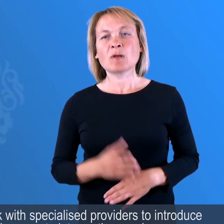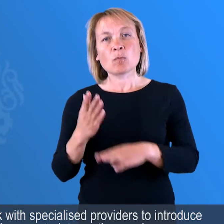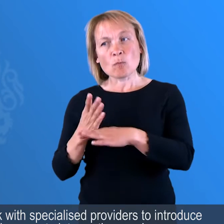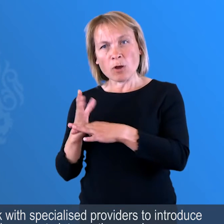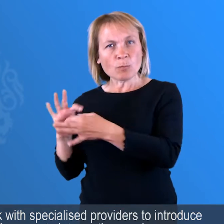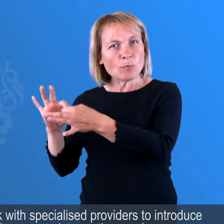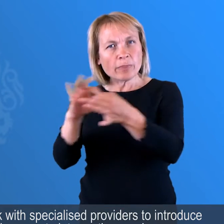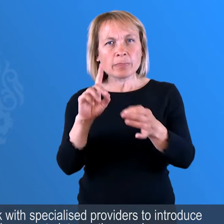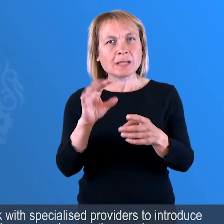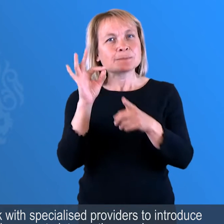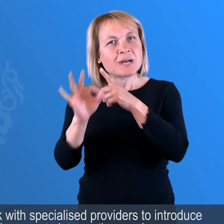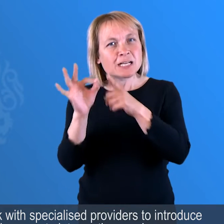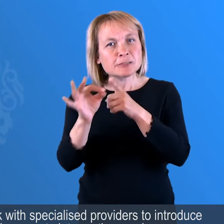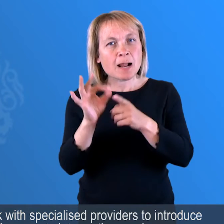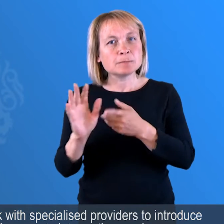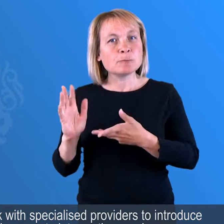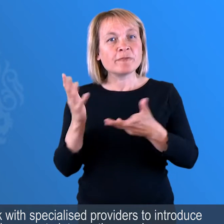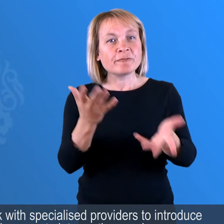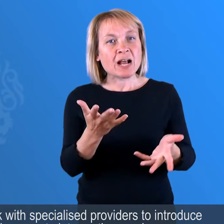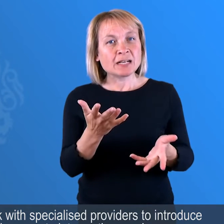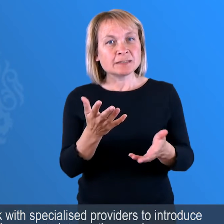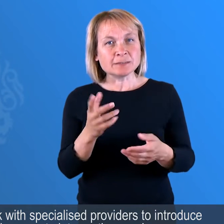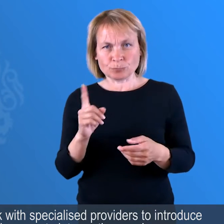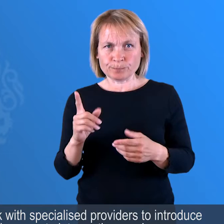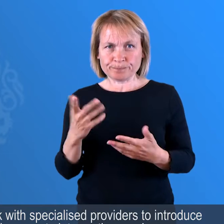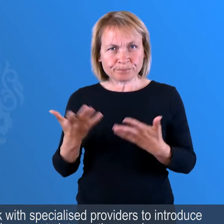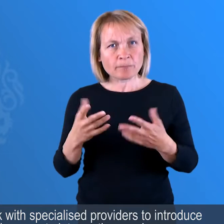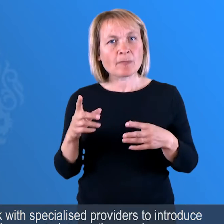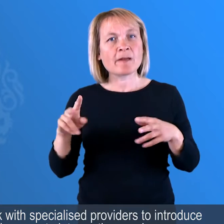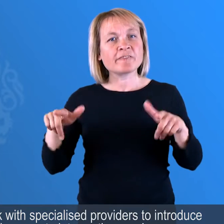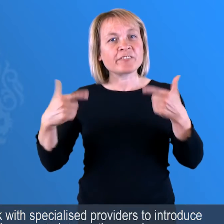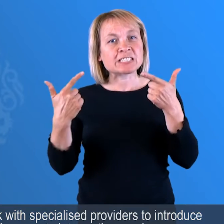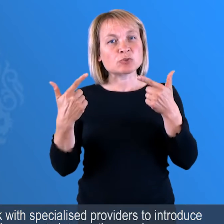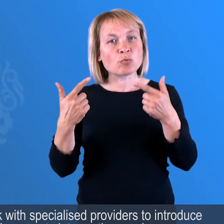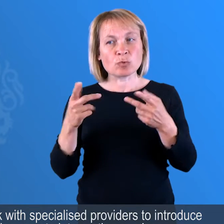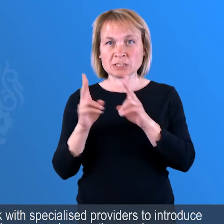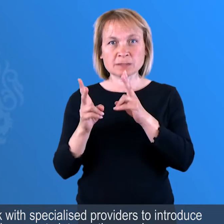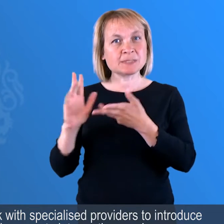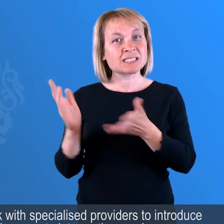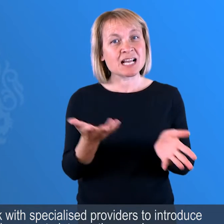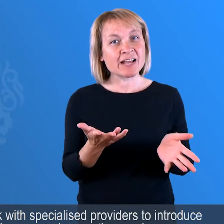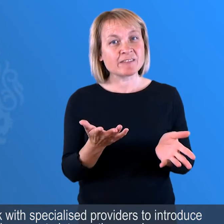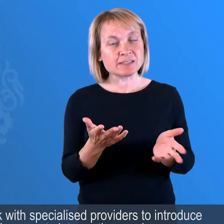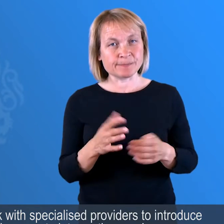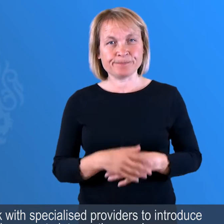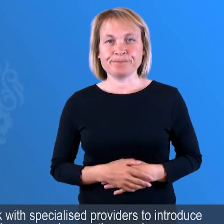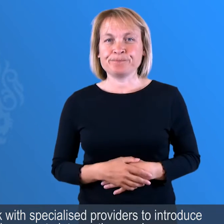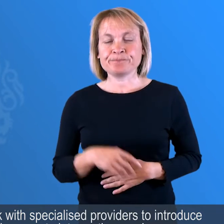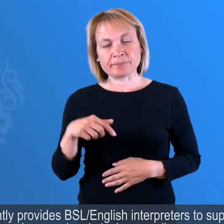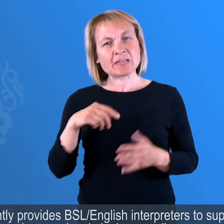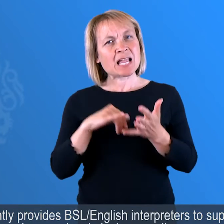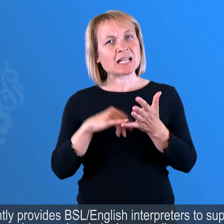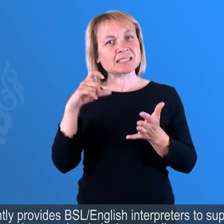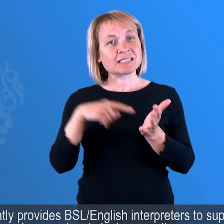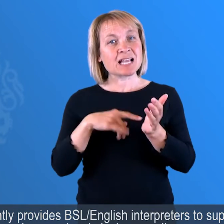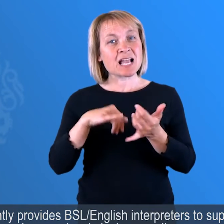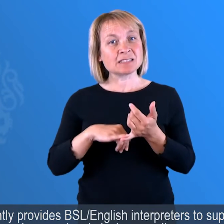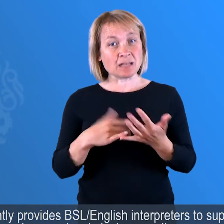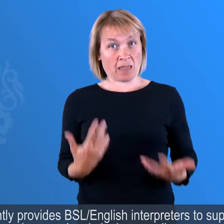To work with specialised providers to introduce video remote interpreting services. The SCTS